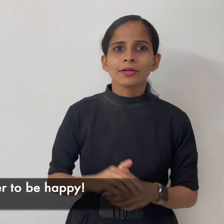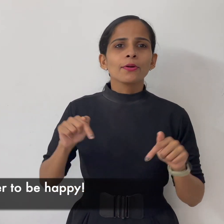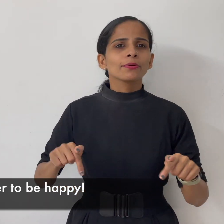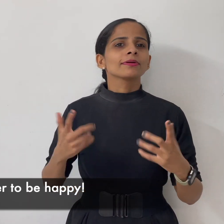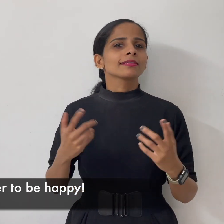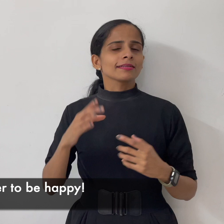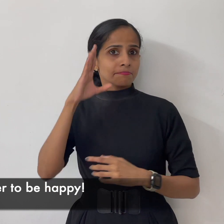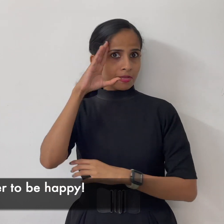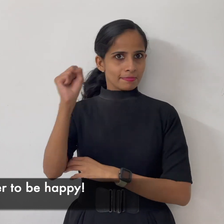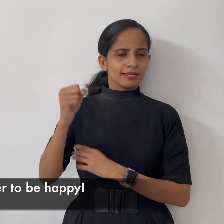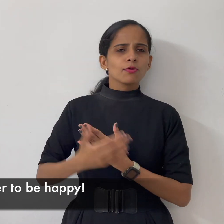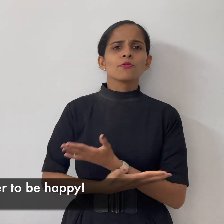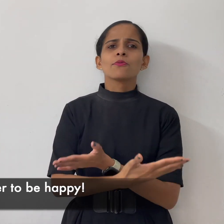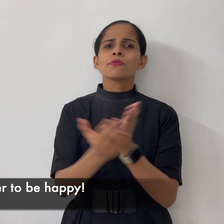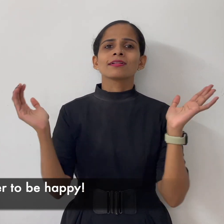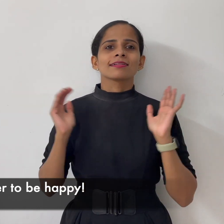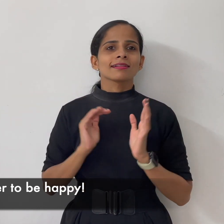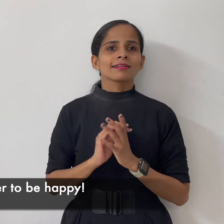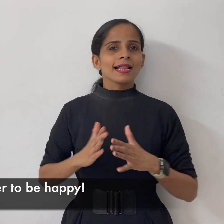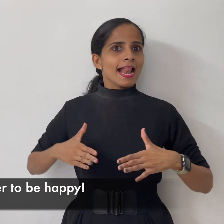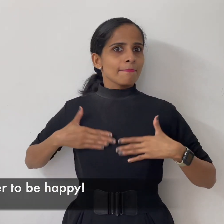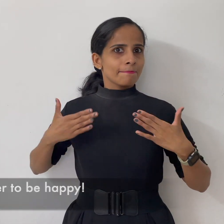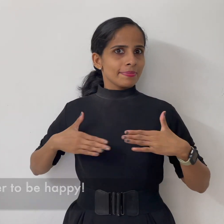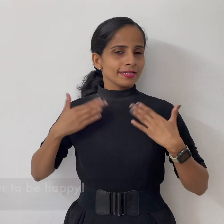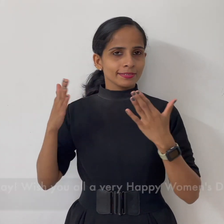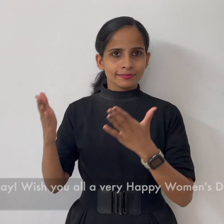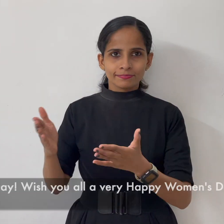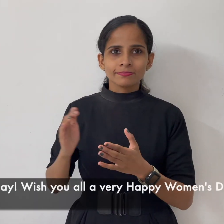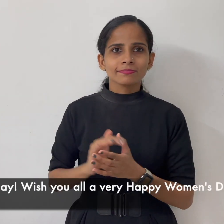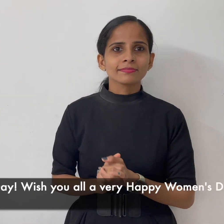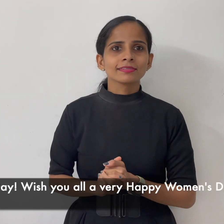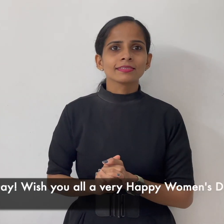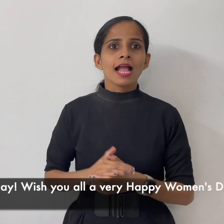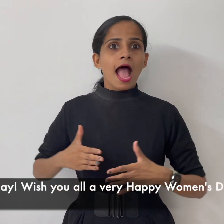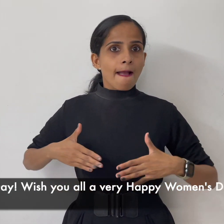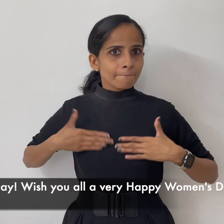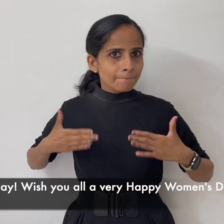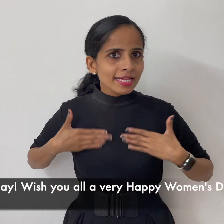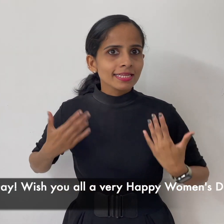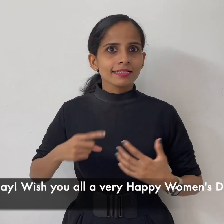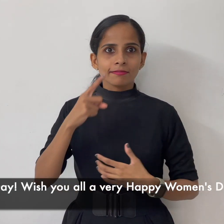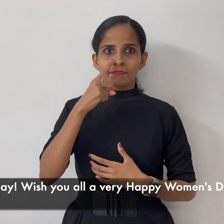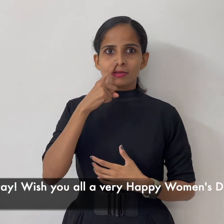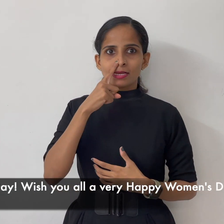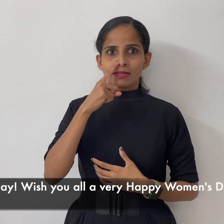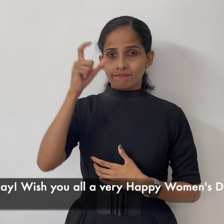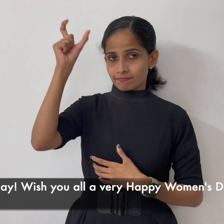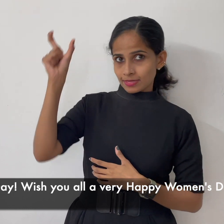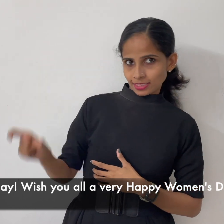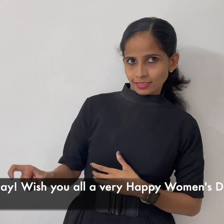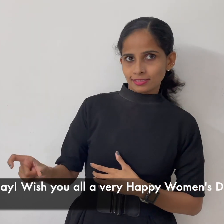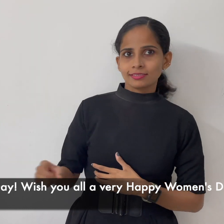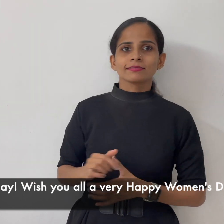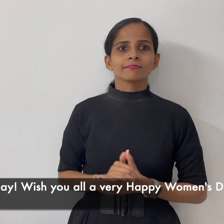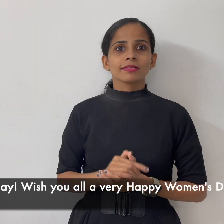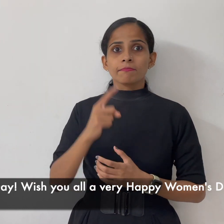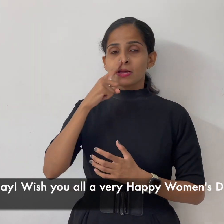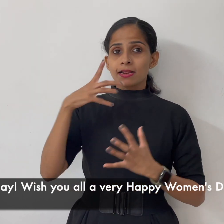be happy. It is a happy Women's Day. Wish you all a happy Women's Day.